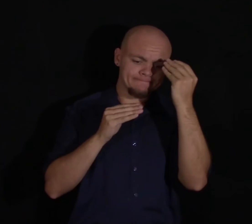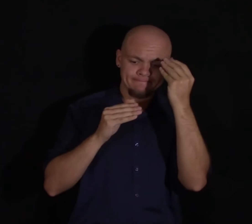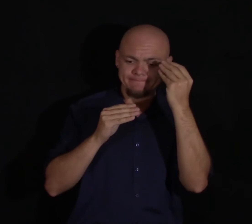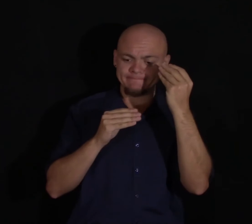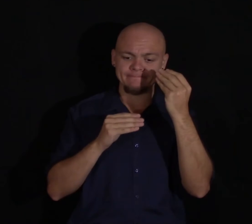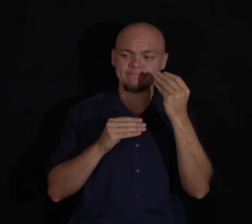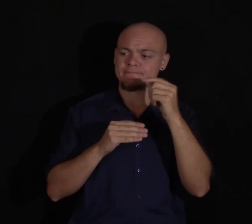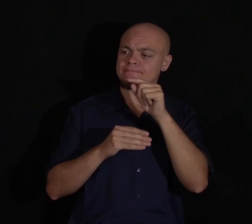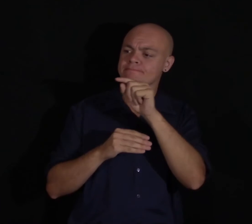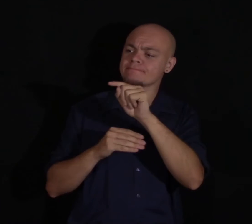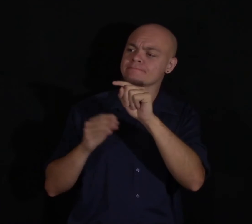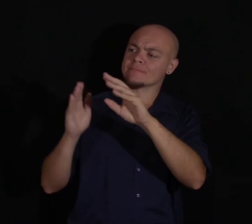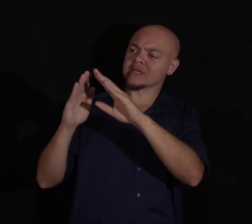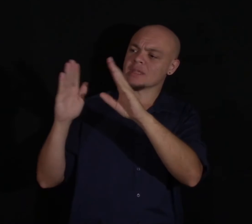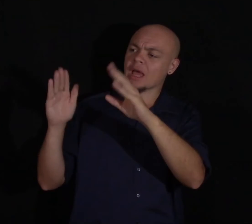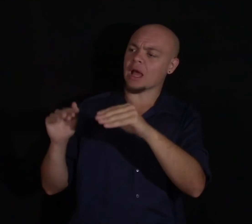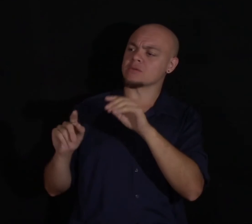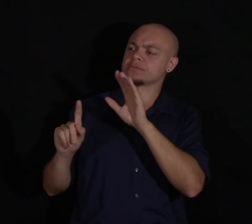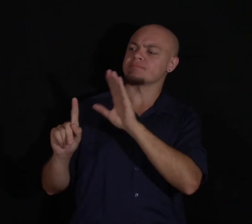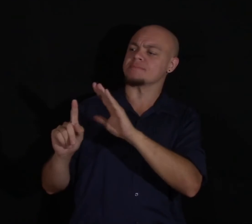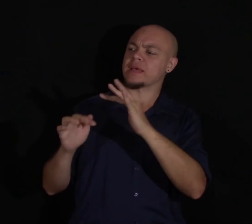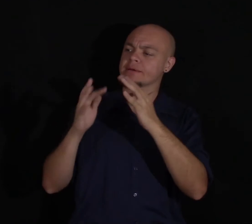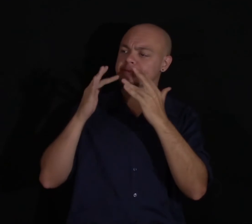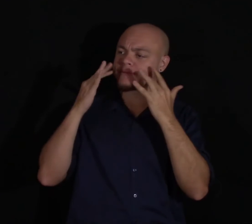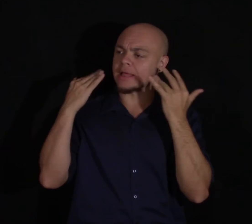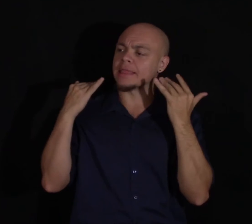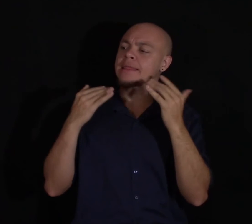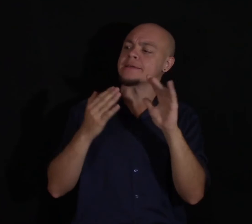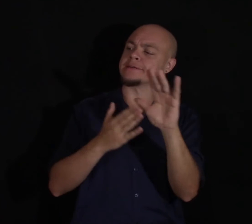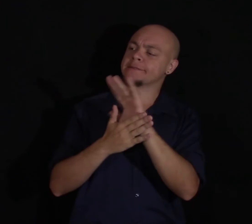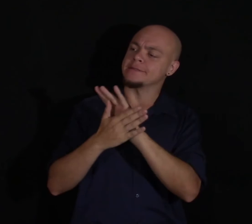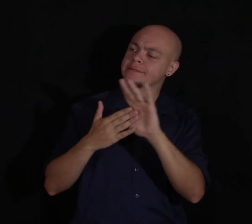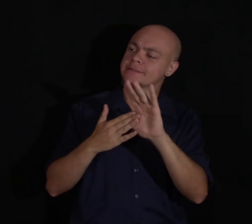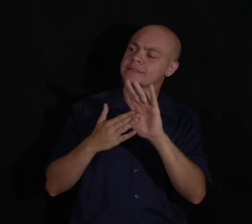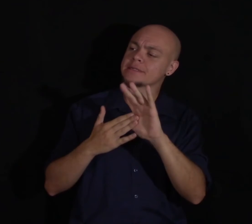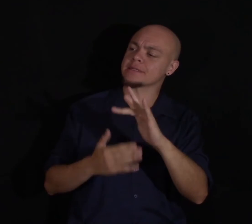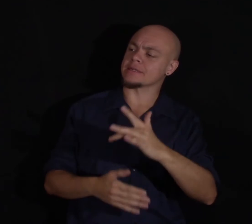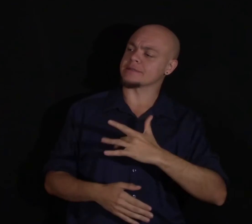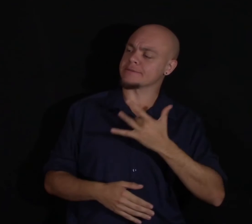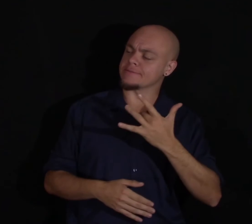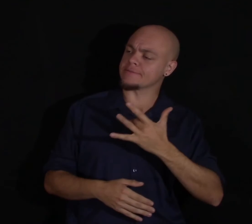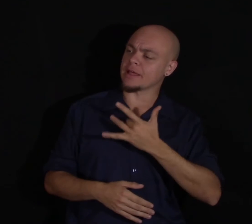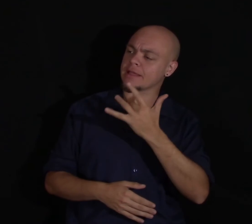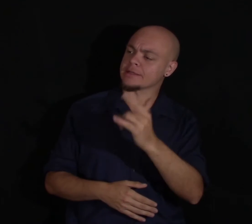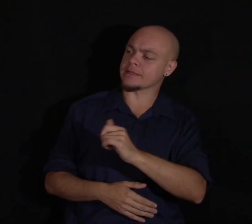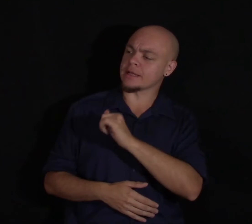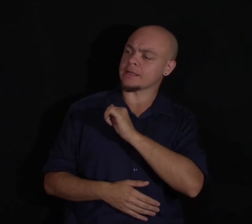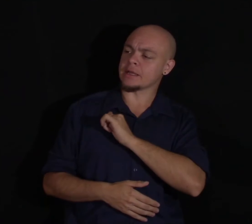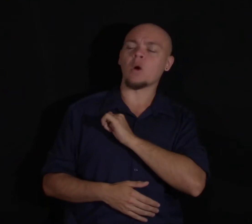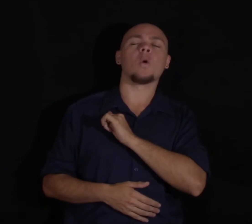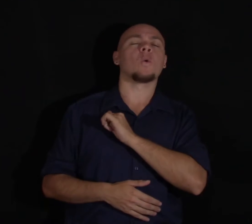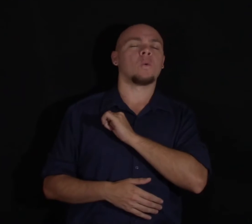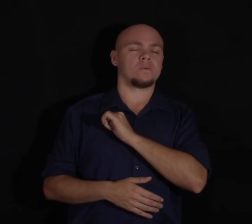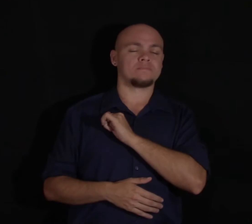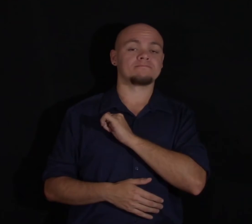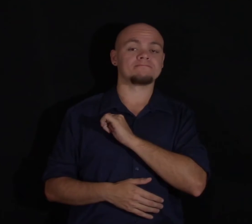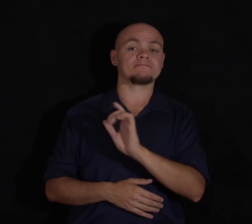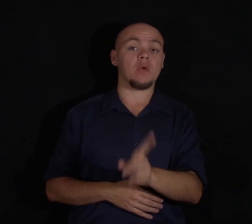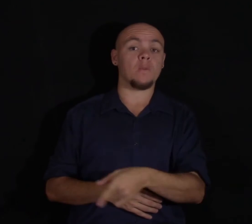cottagers, their amiable and benevolent dispositions, I persuaded myself that when they should become acquainted